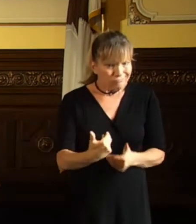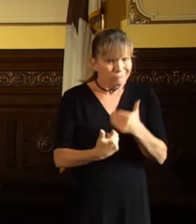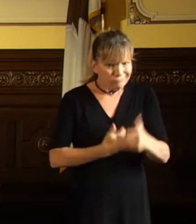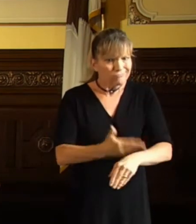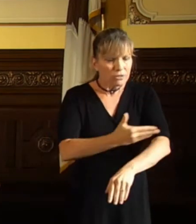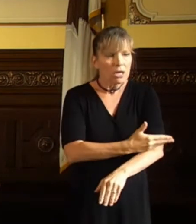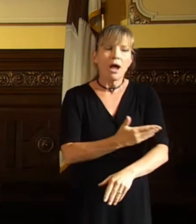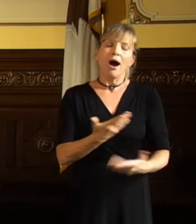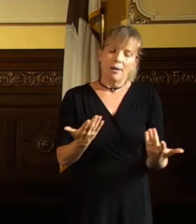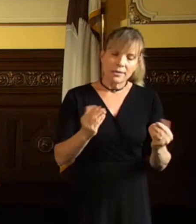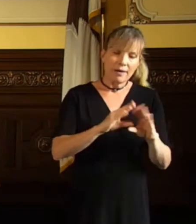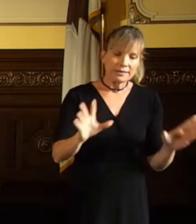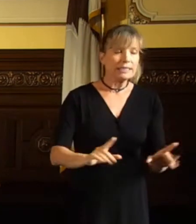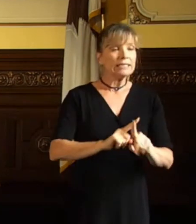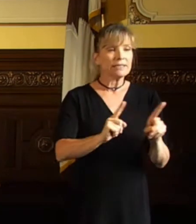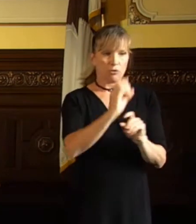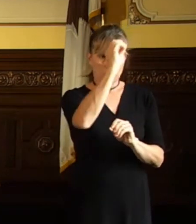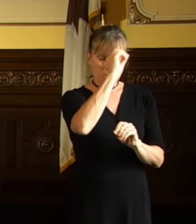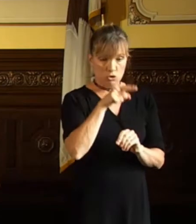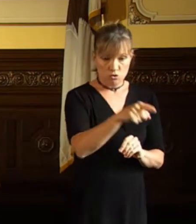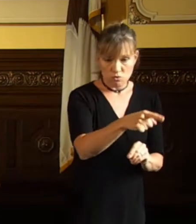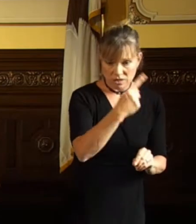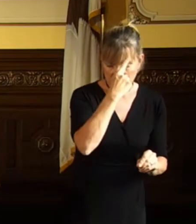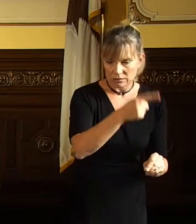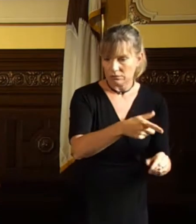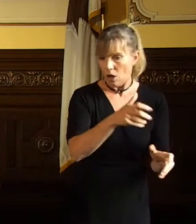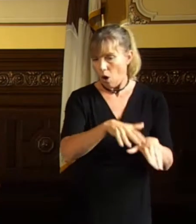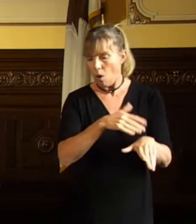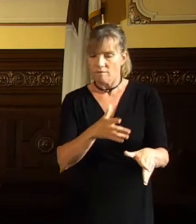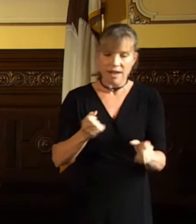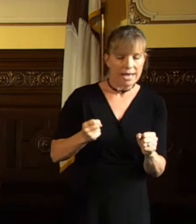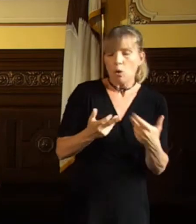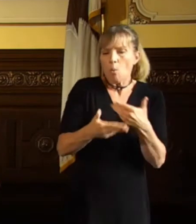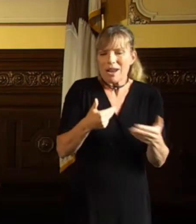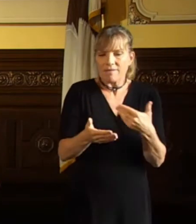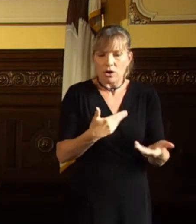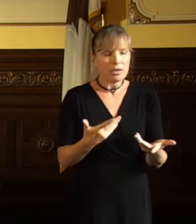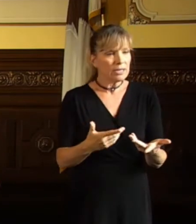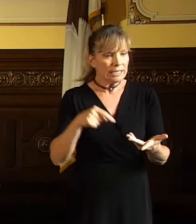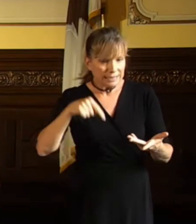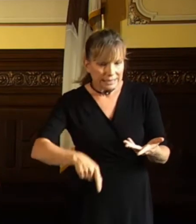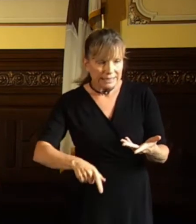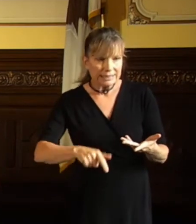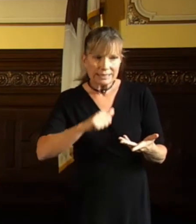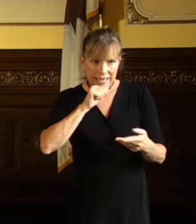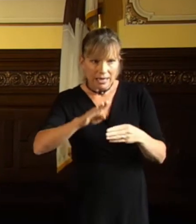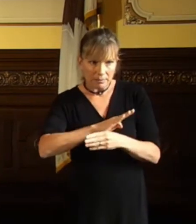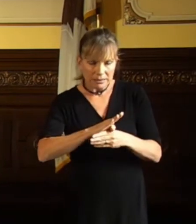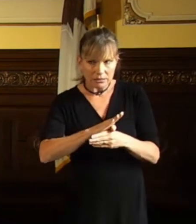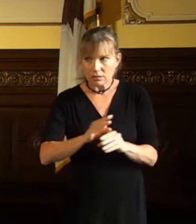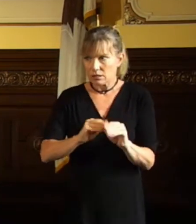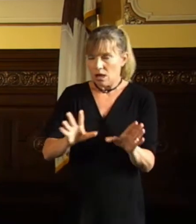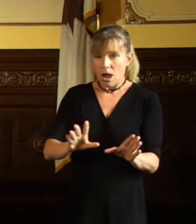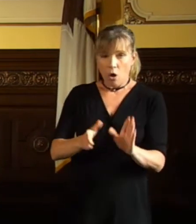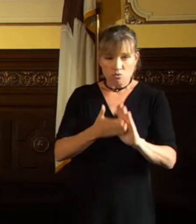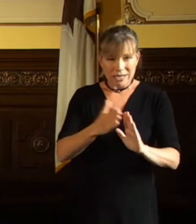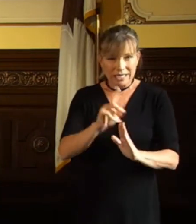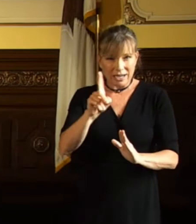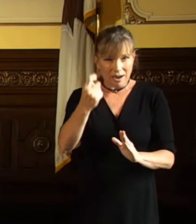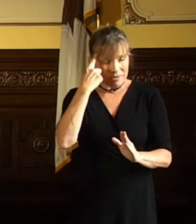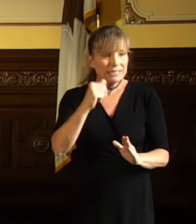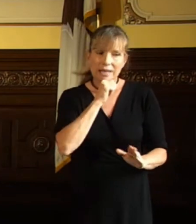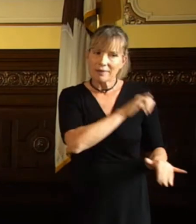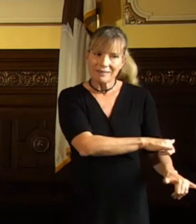we have differences of opinion about how fast that progress is and what we ought to be doing. This is not a business, though. I want to be clear. Running government is not like